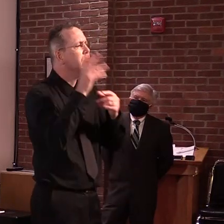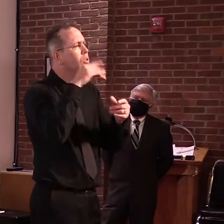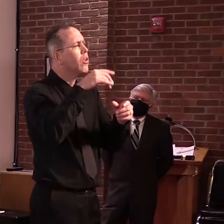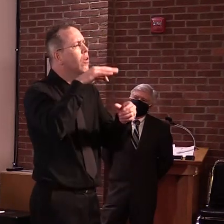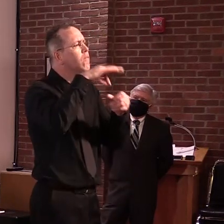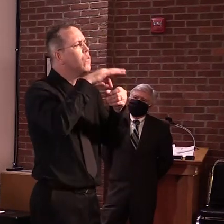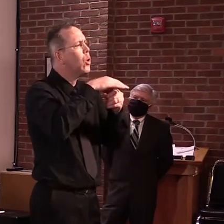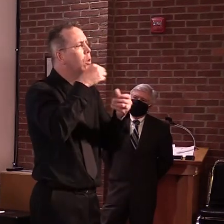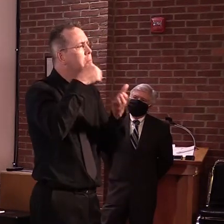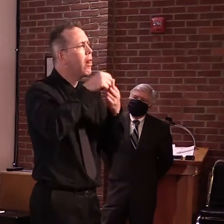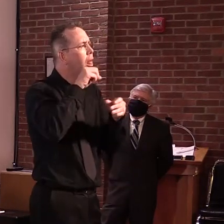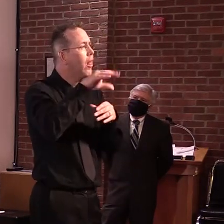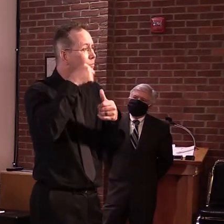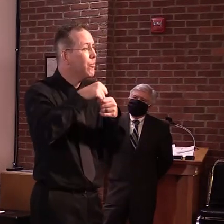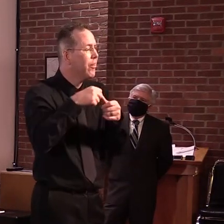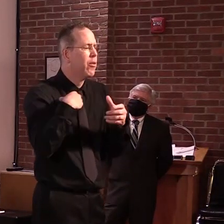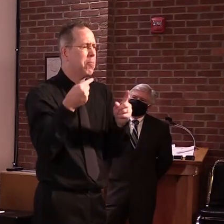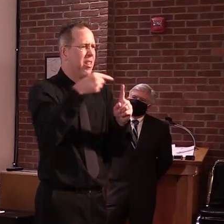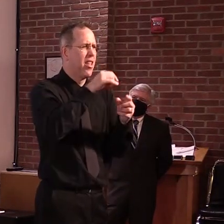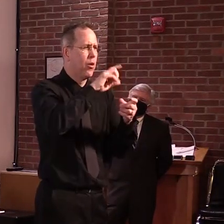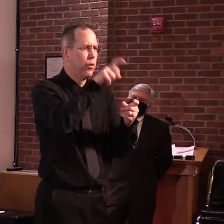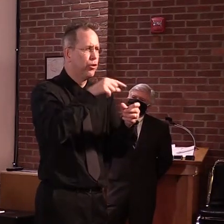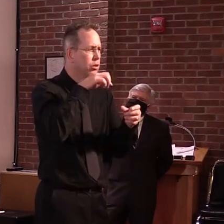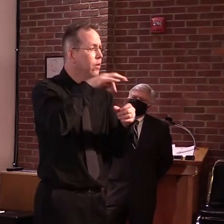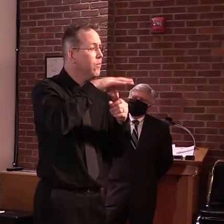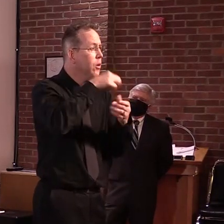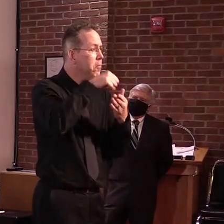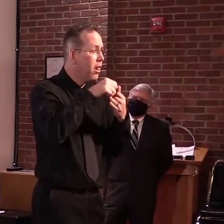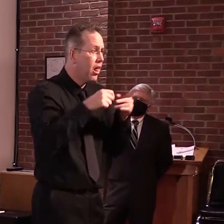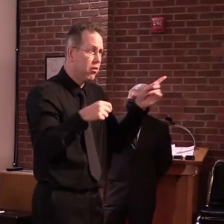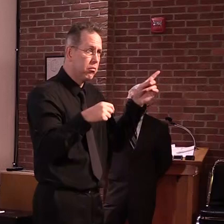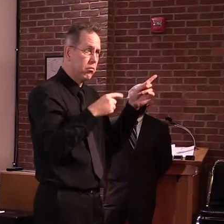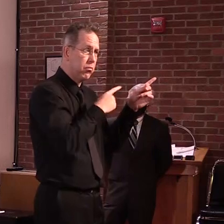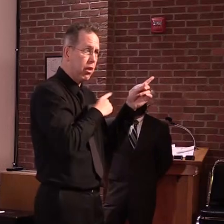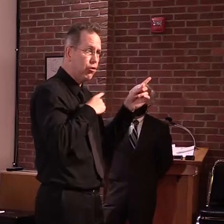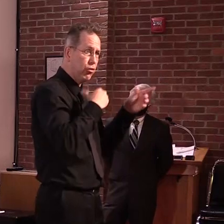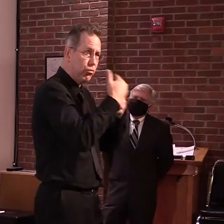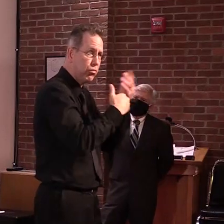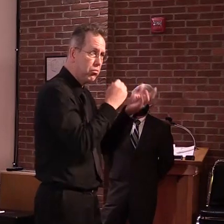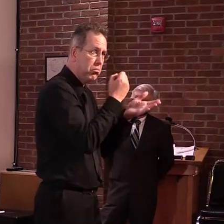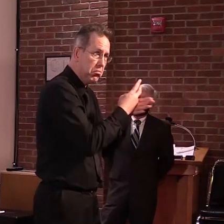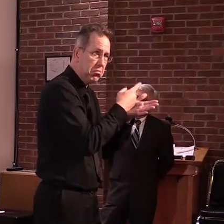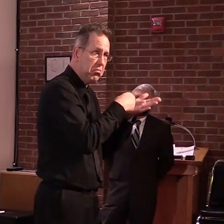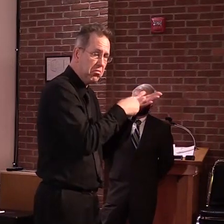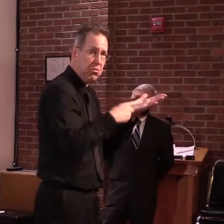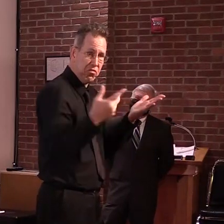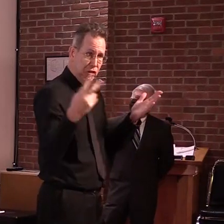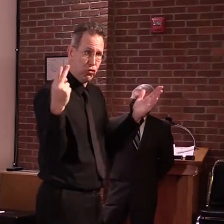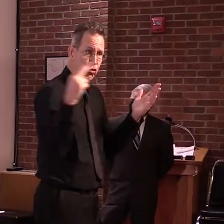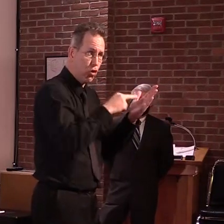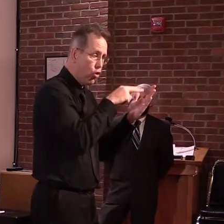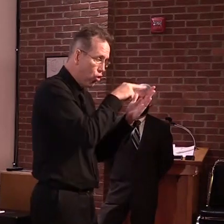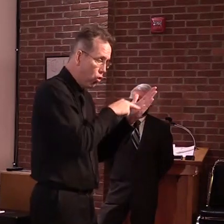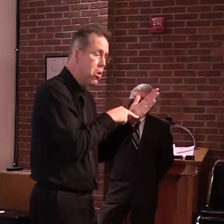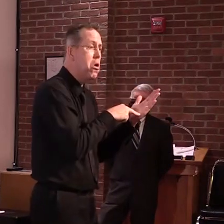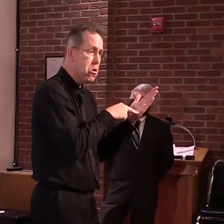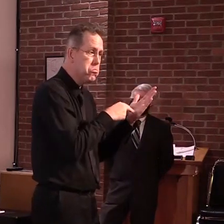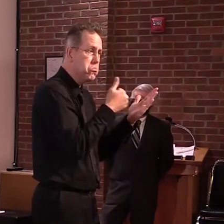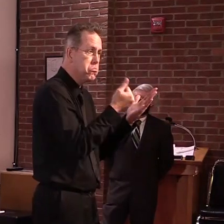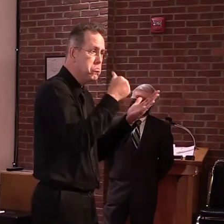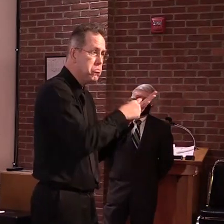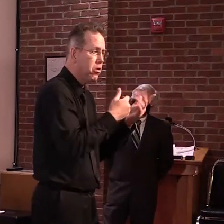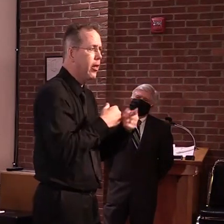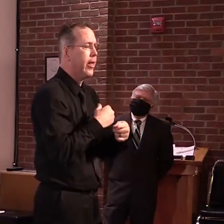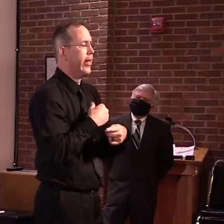So you can't say if you expect to sign it then? We'll see what it looks like in its final form. What I said before was if it was to take me